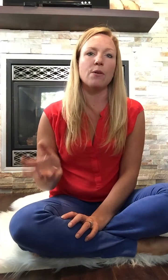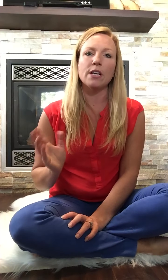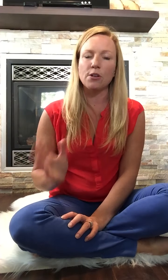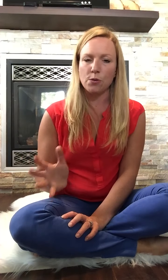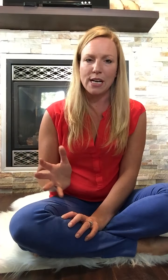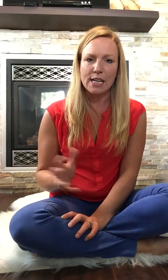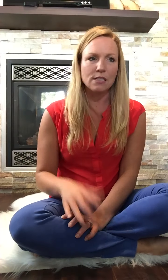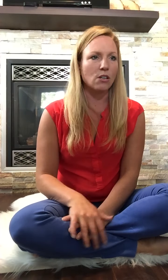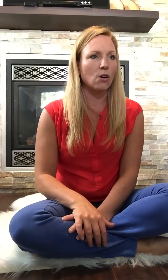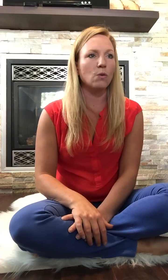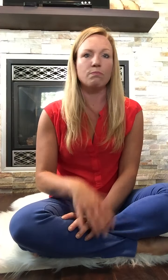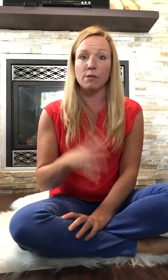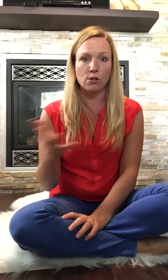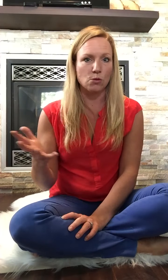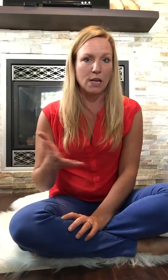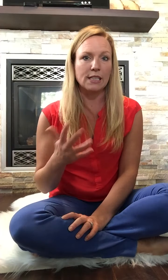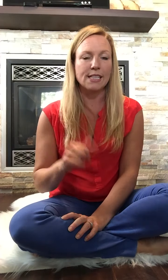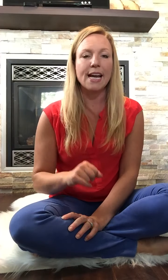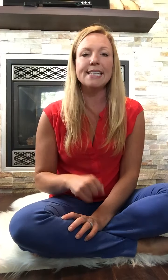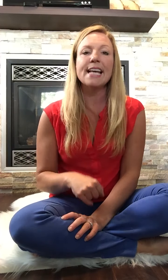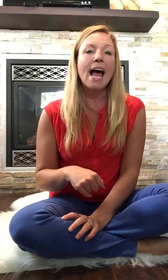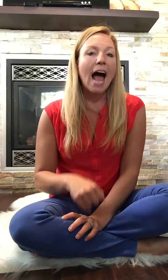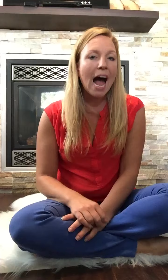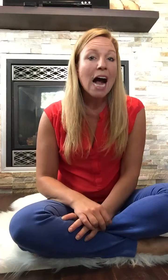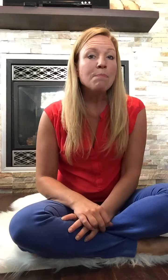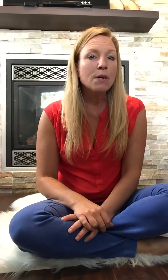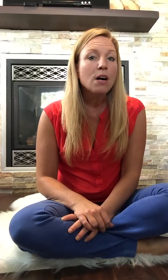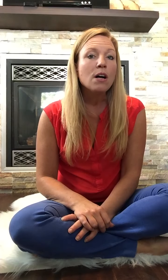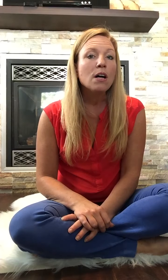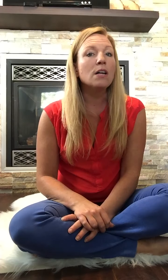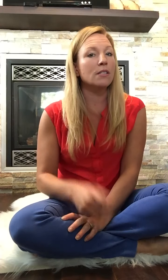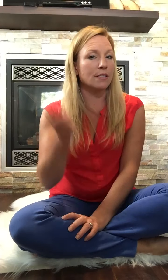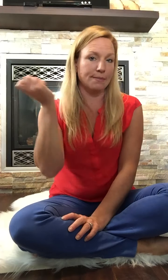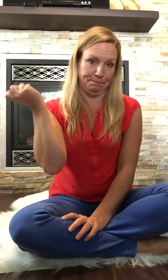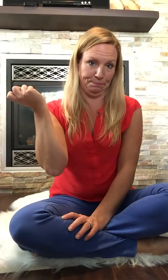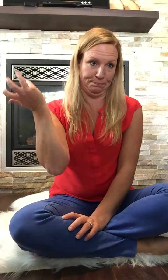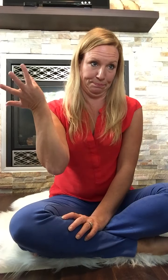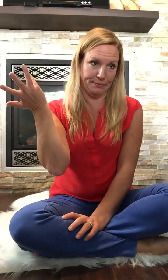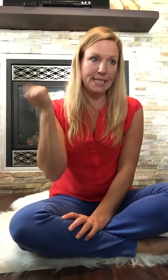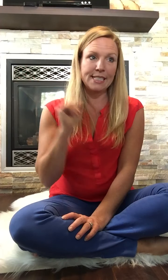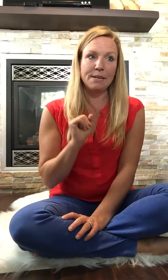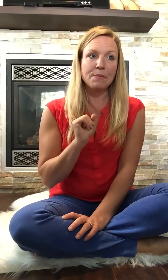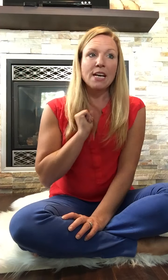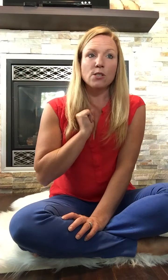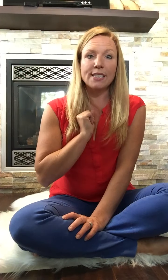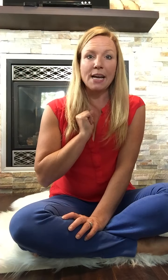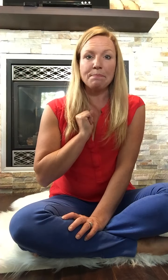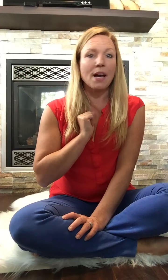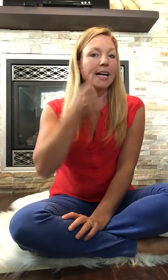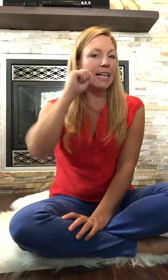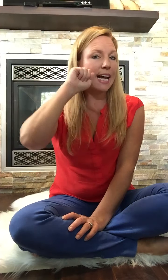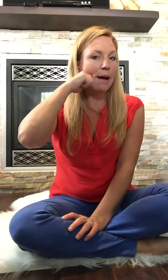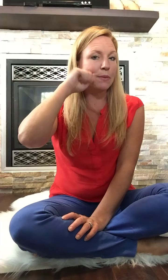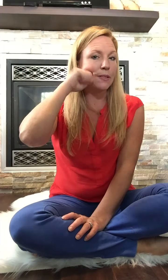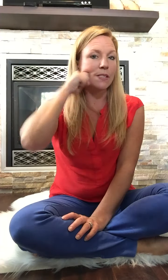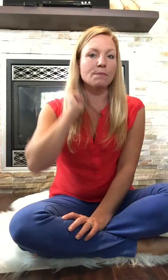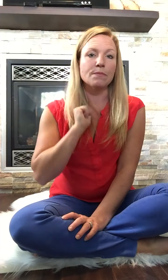an ingredient. So the first one, let's say, is apples. Easy. So they say, I like apples on